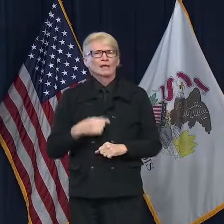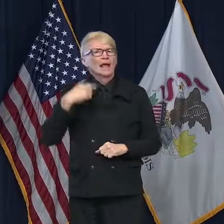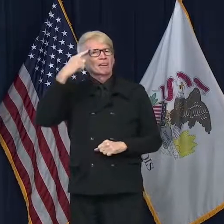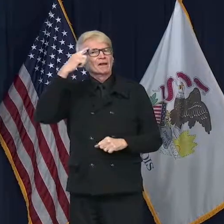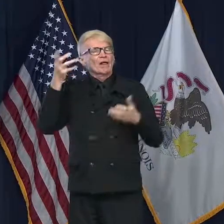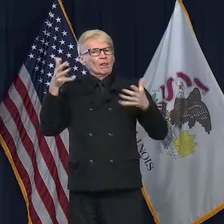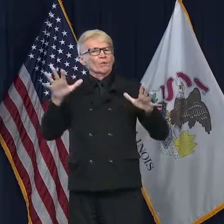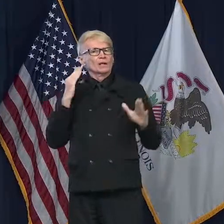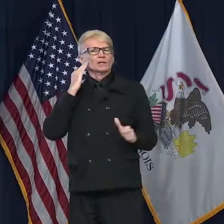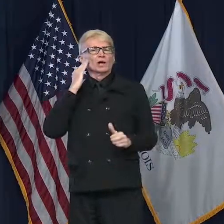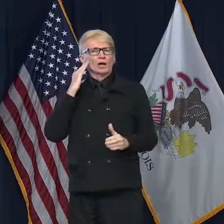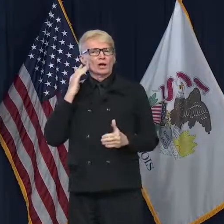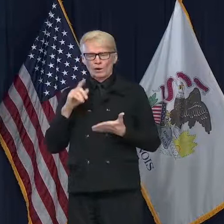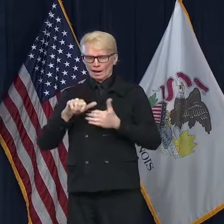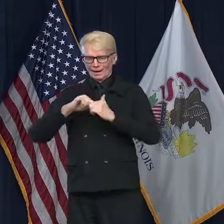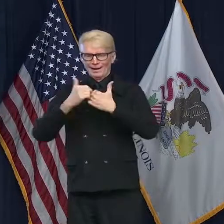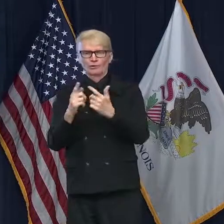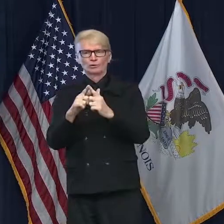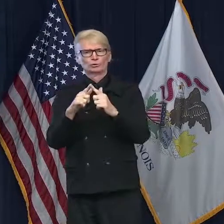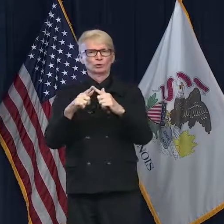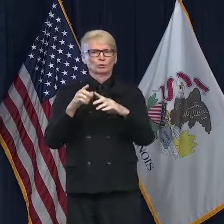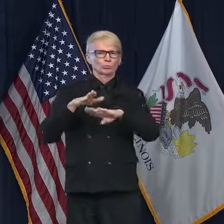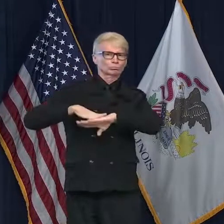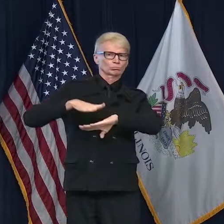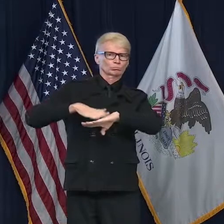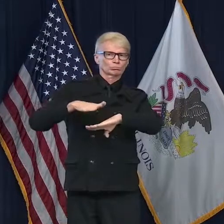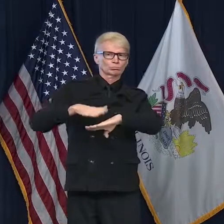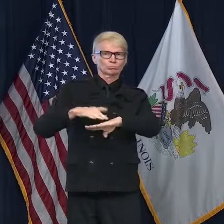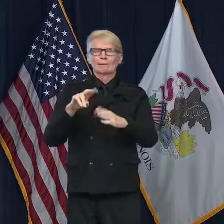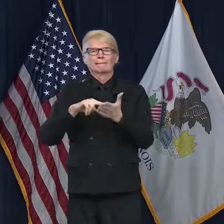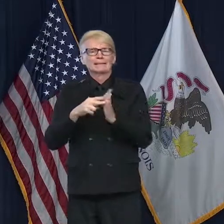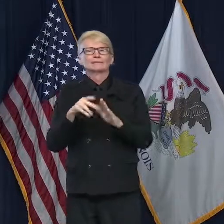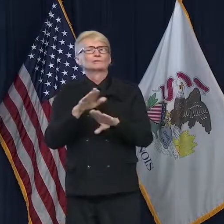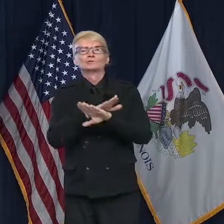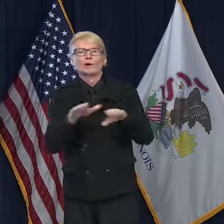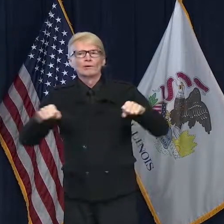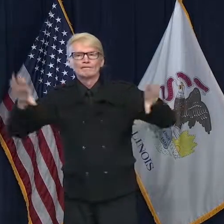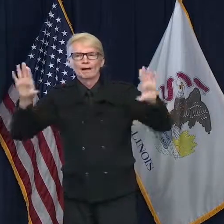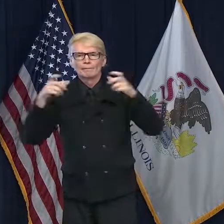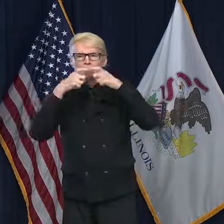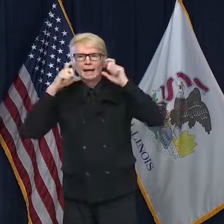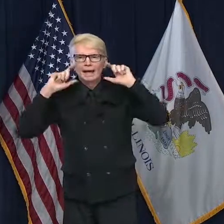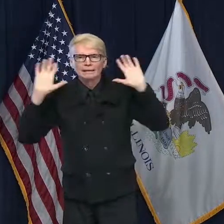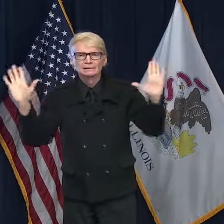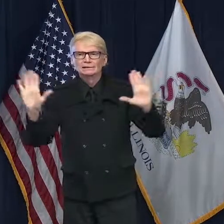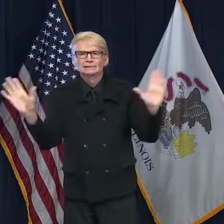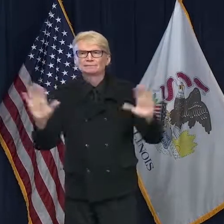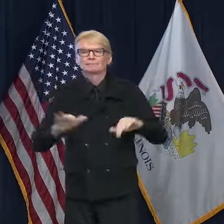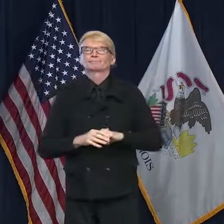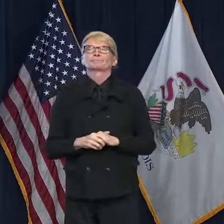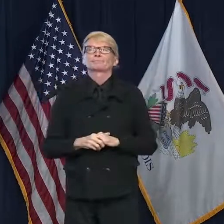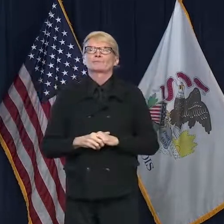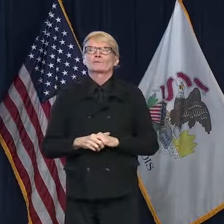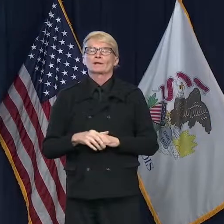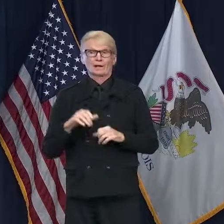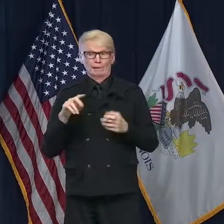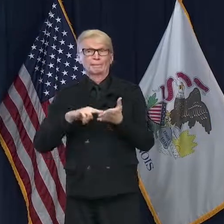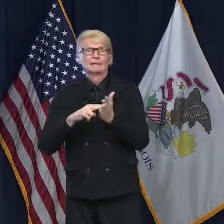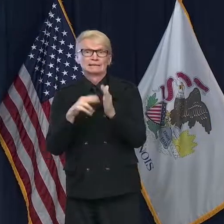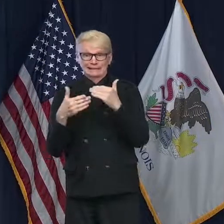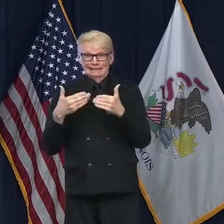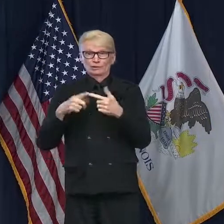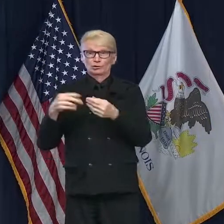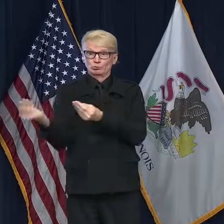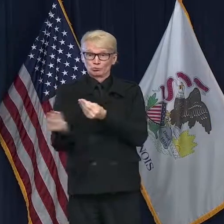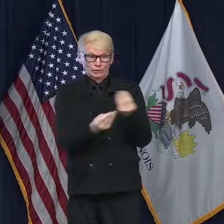take. So this is not the time to suspend using masks. So if something is more transmissible, that